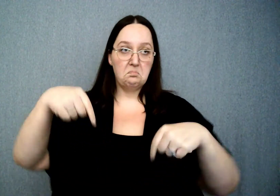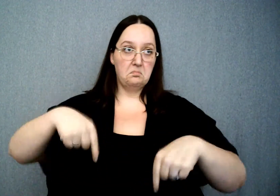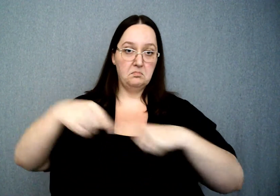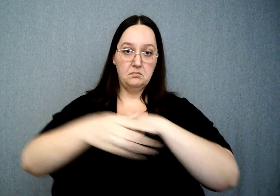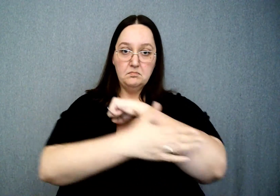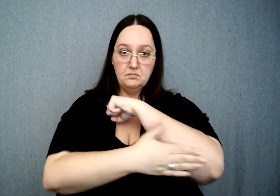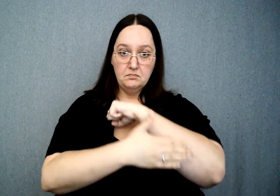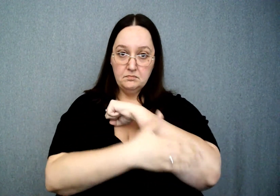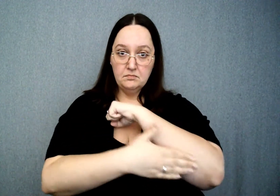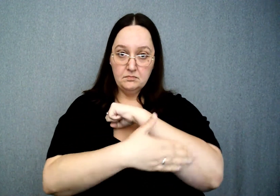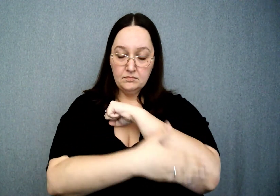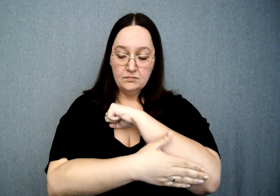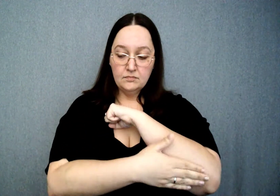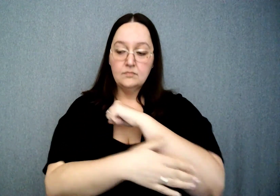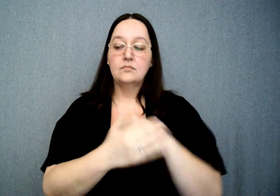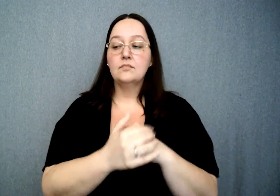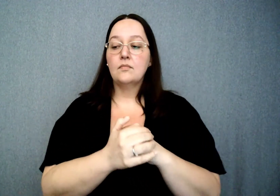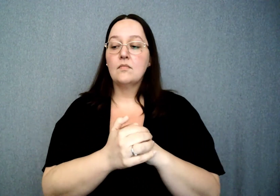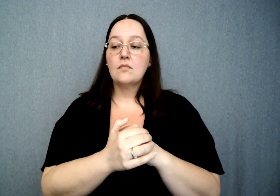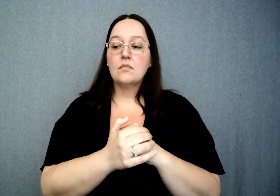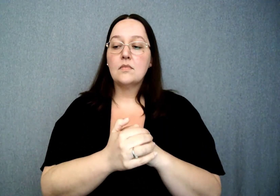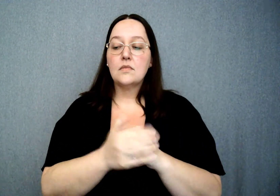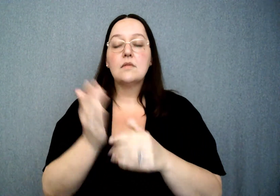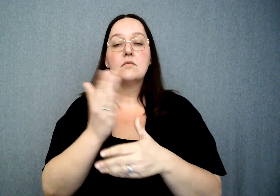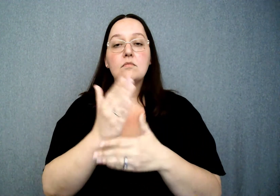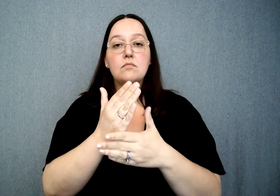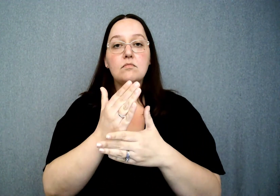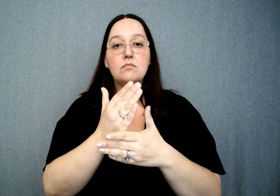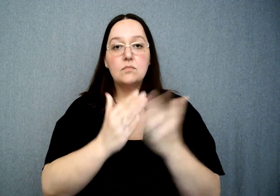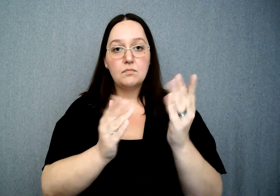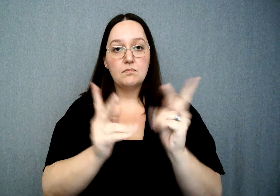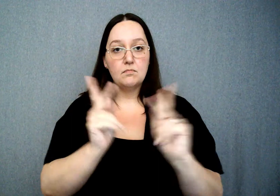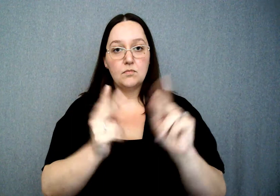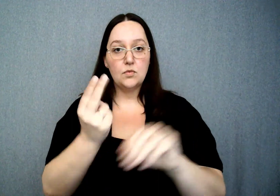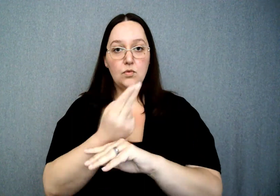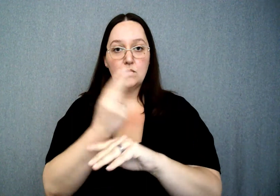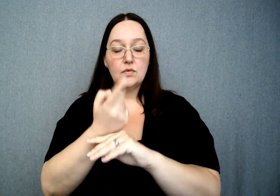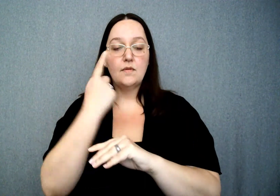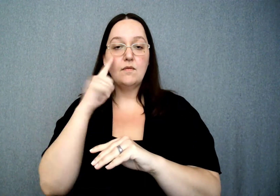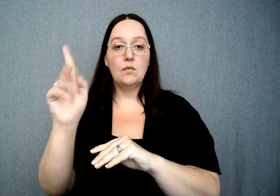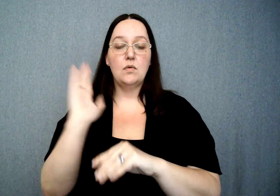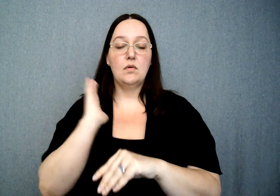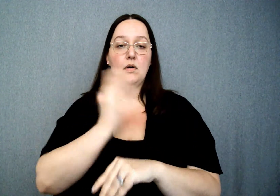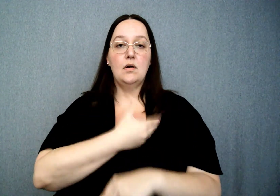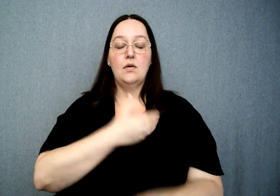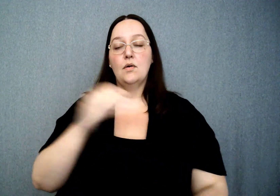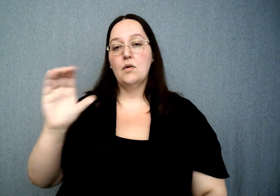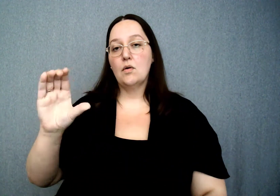There's a lot related to the sign. This is used primarily for our country, the United States of America.